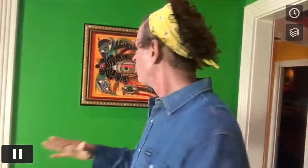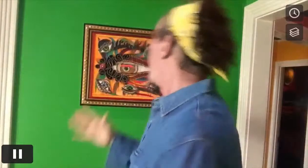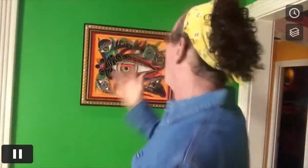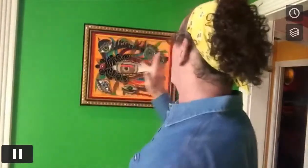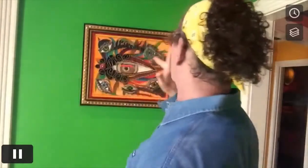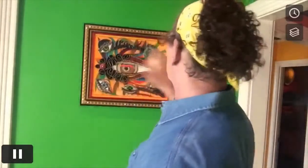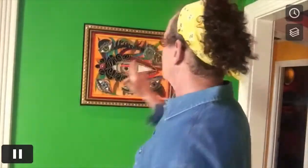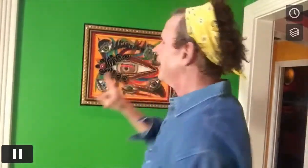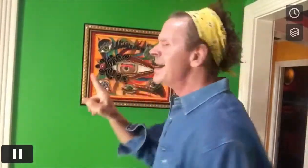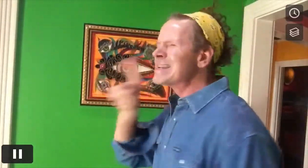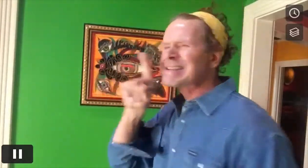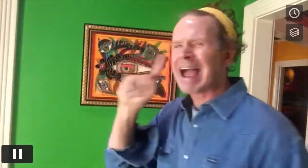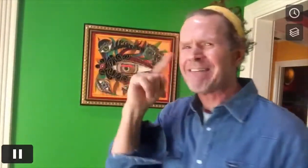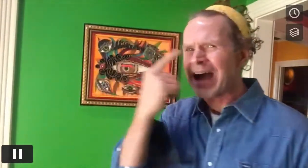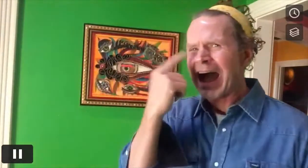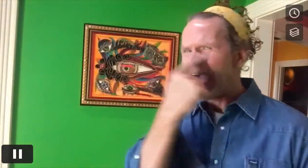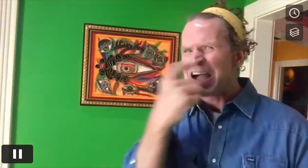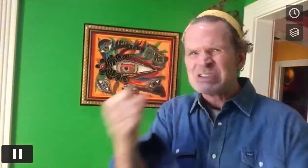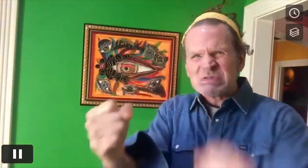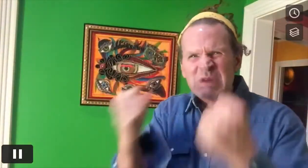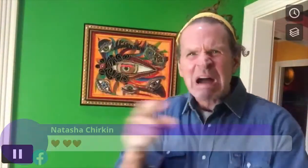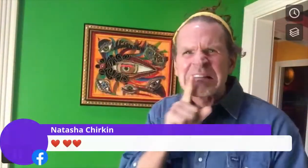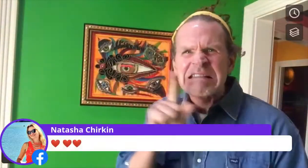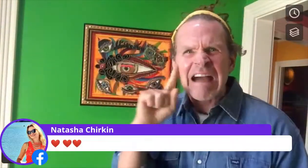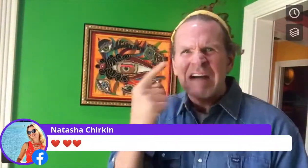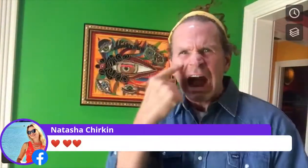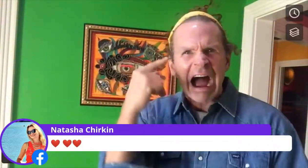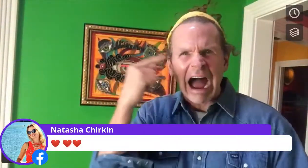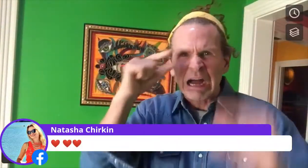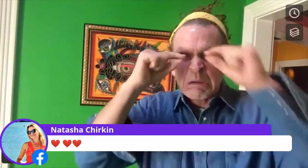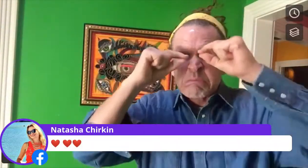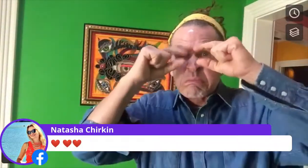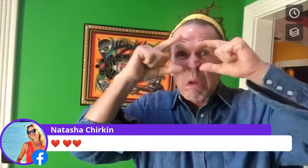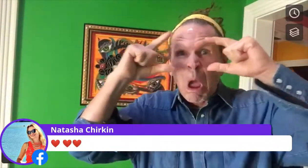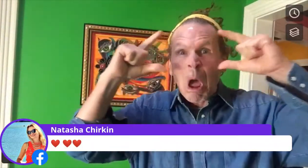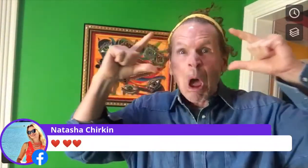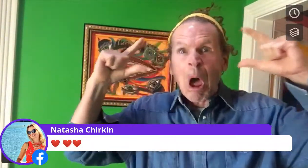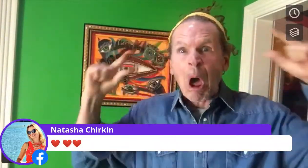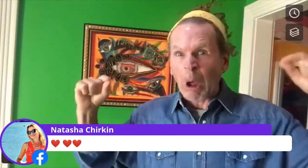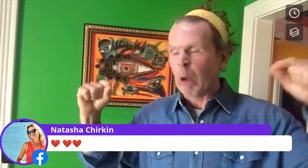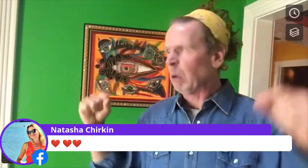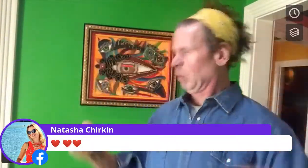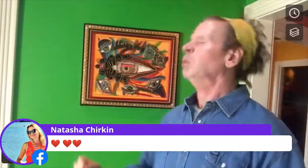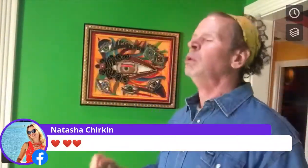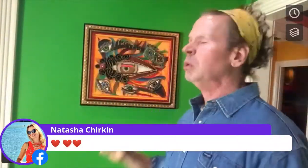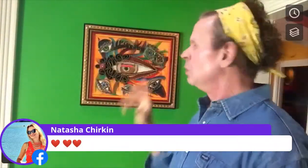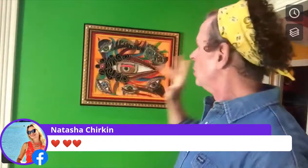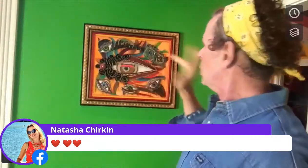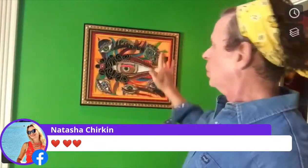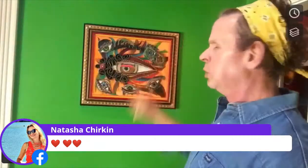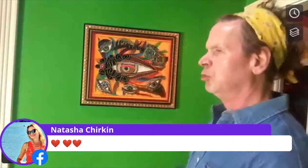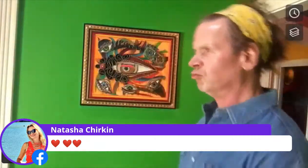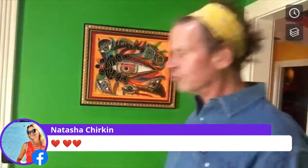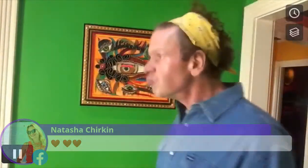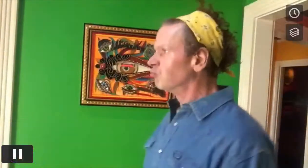Someone's looking at me. Ah, deaf eyes, strong deaf eyes. Whew.